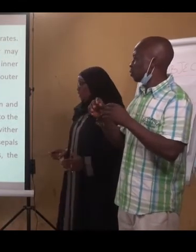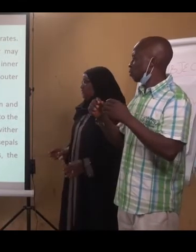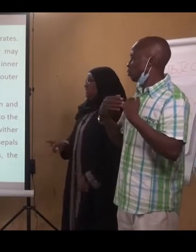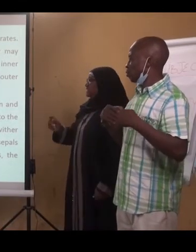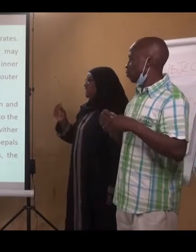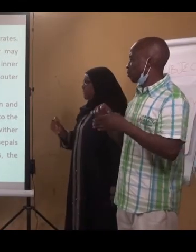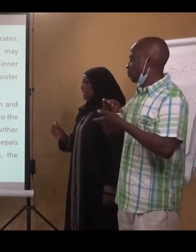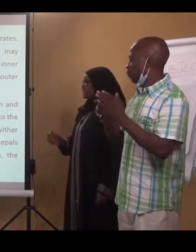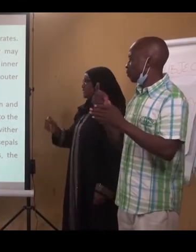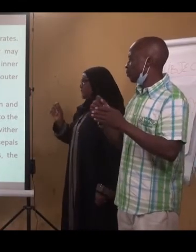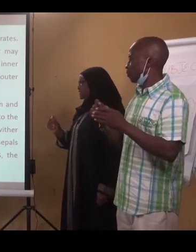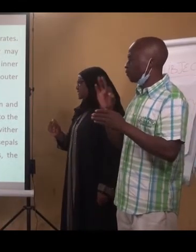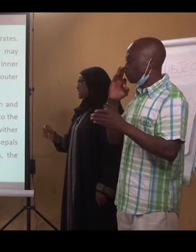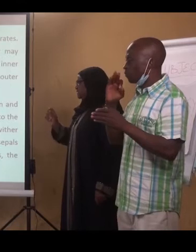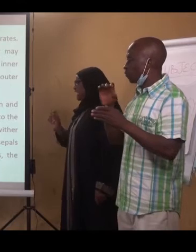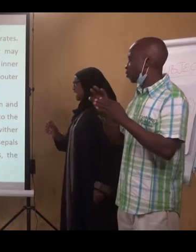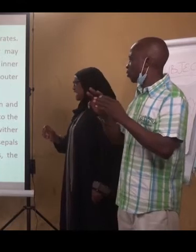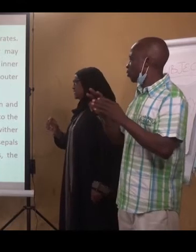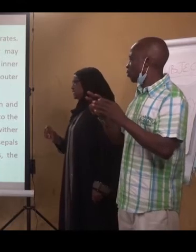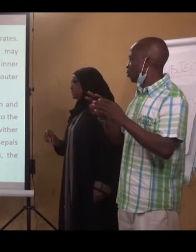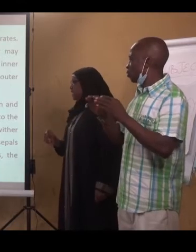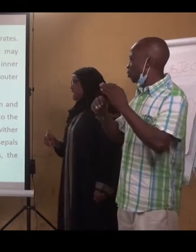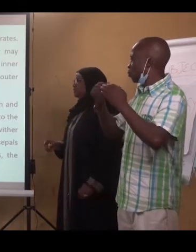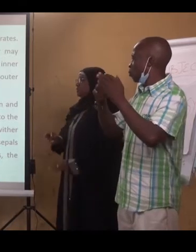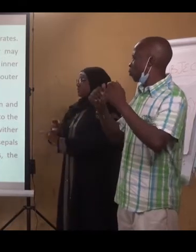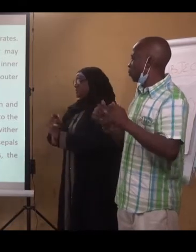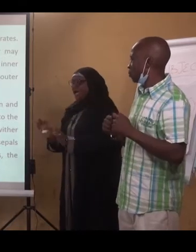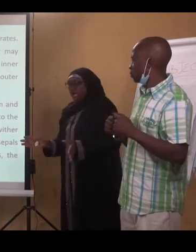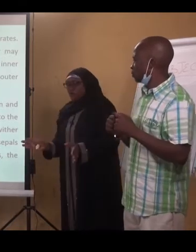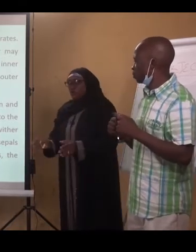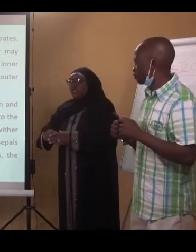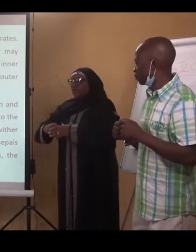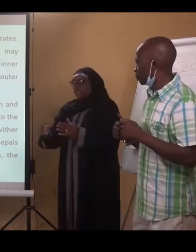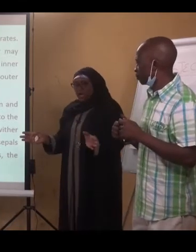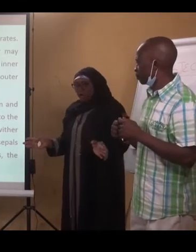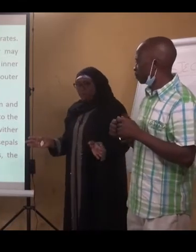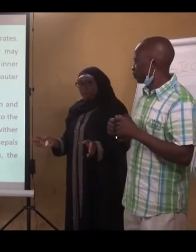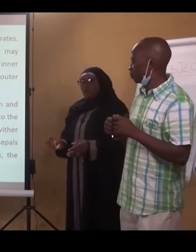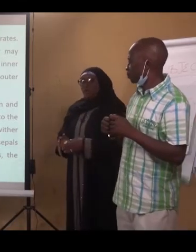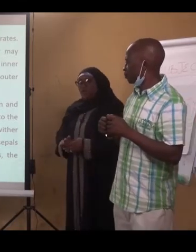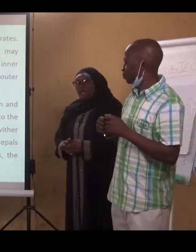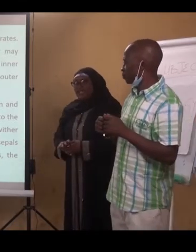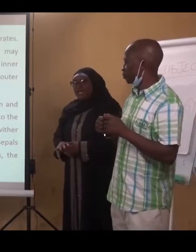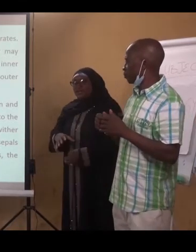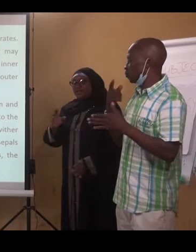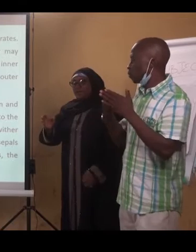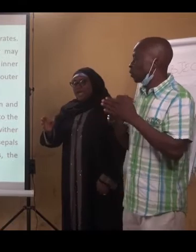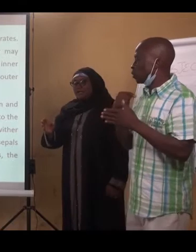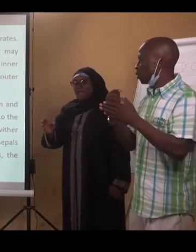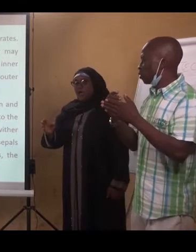The sepals, the petals, the style, and the stigma die out or they wither off. What we are saying, remember in the flower,